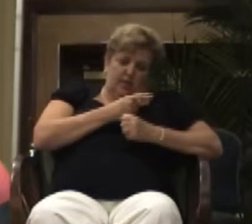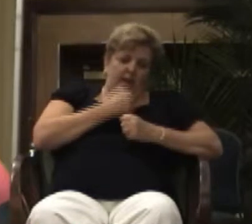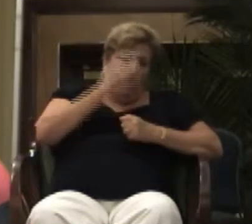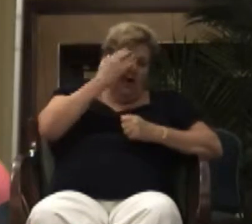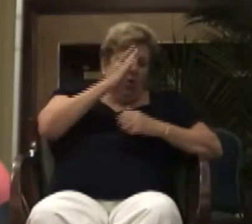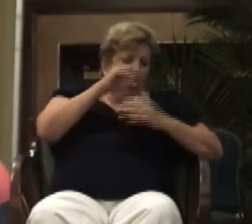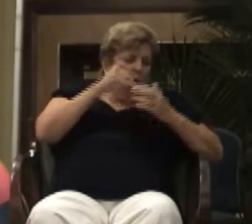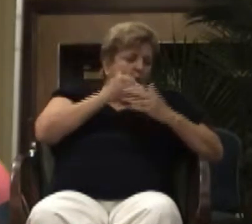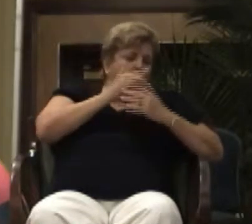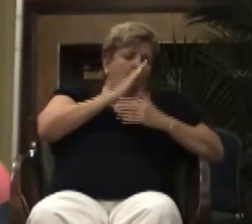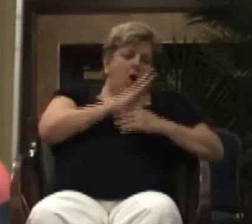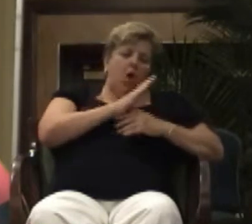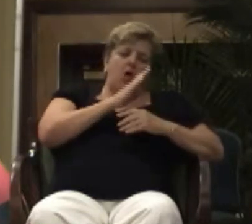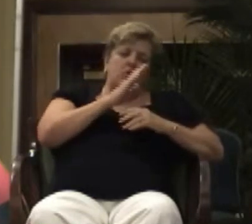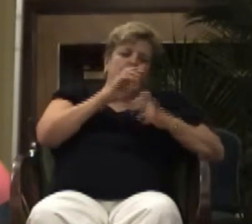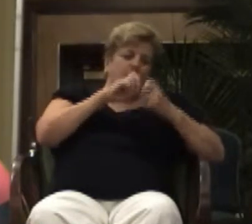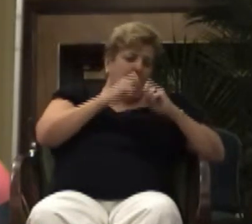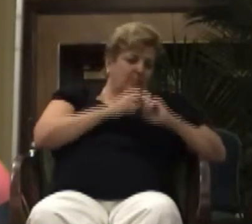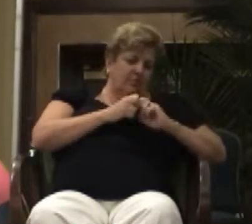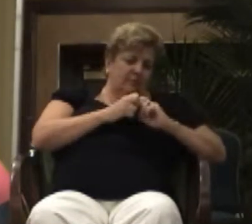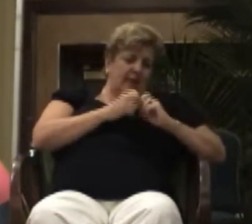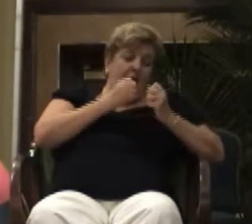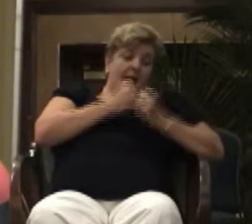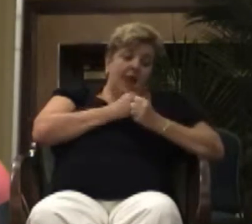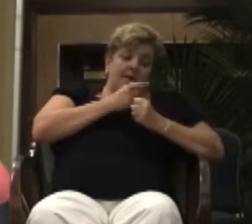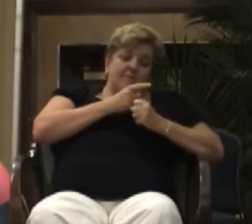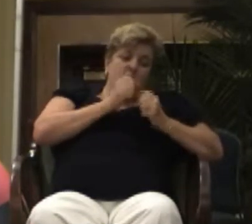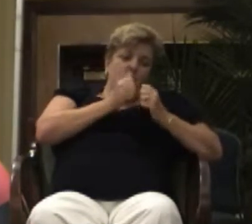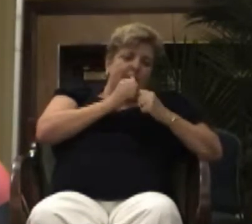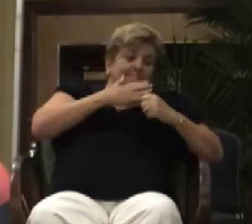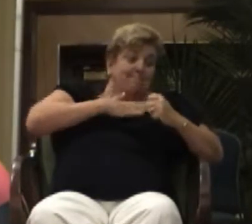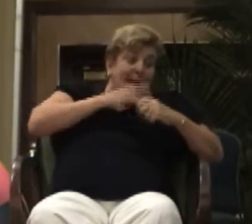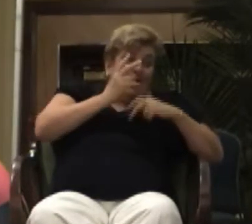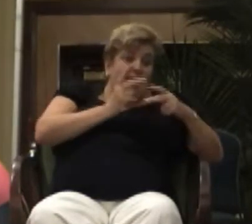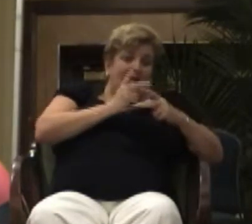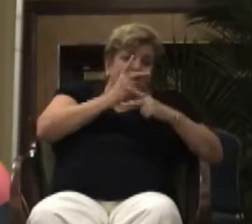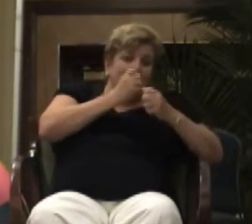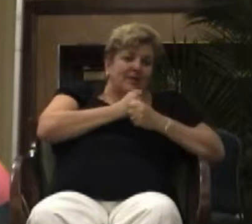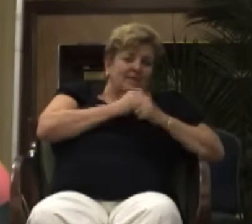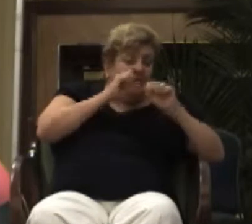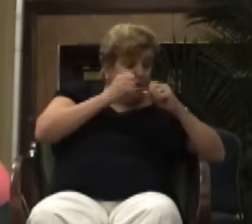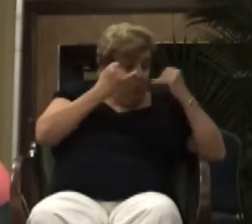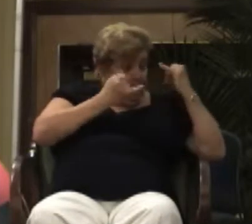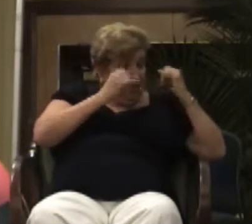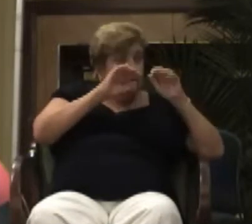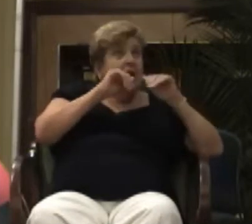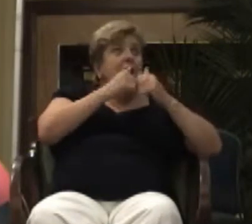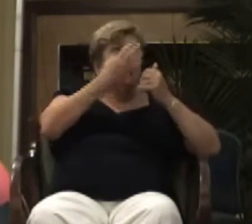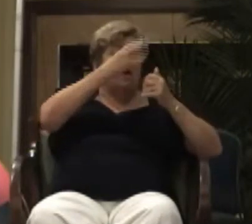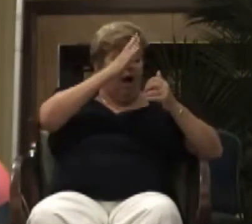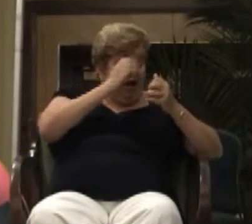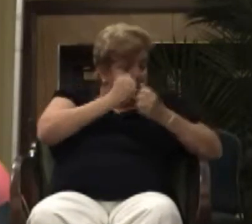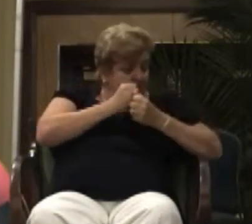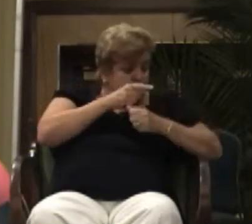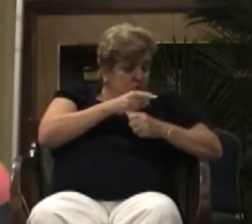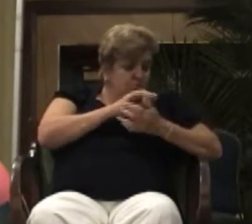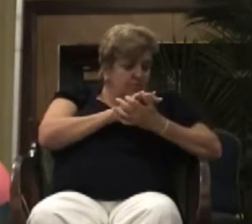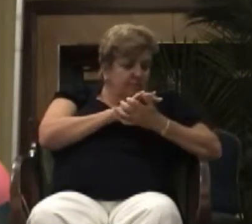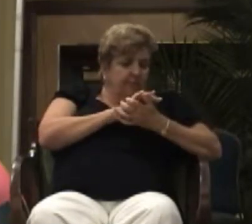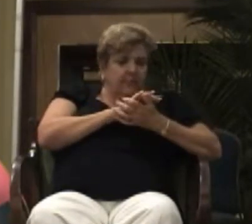if I love you with my kind of love, just imagine how God loves you." And that worked. I don't know why that